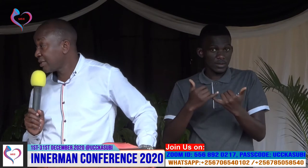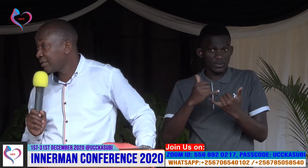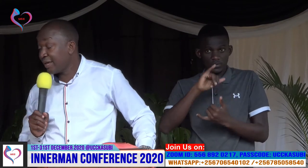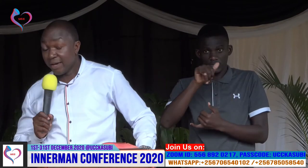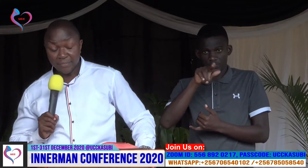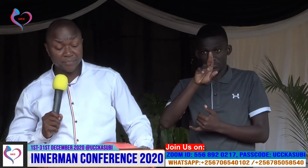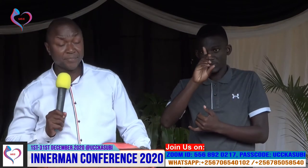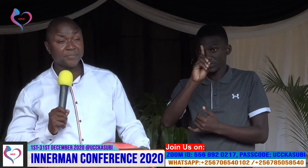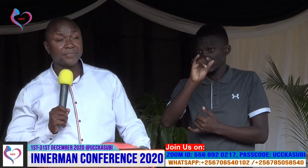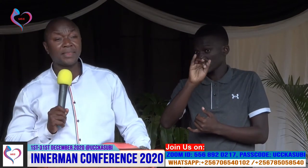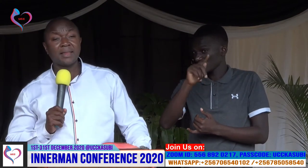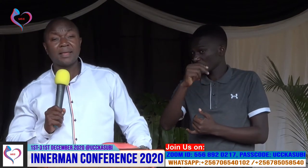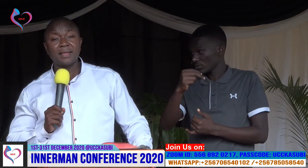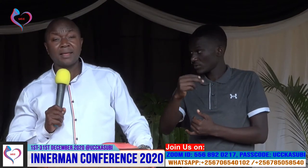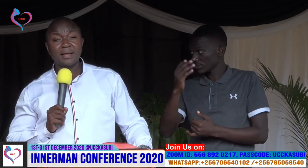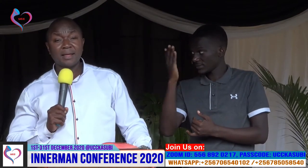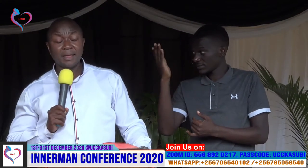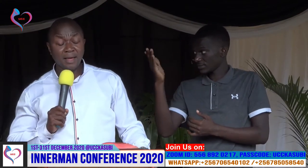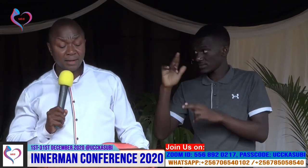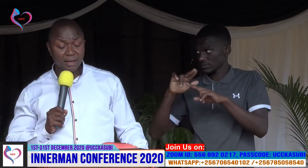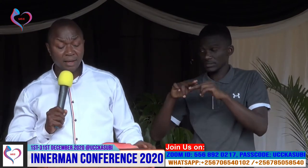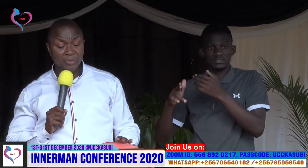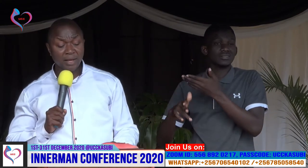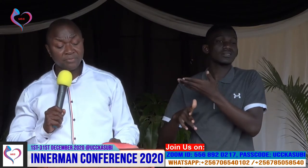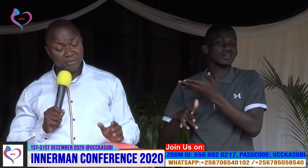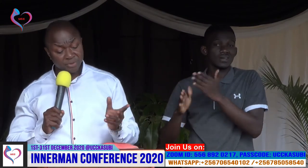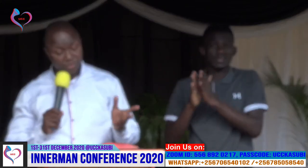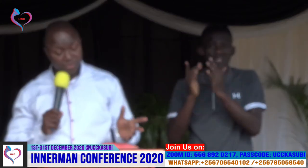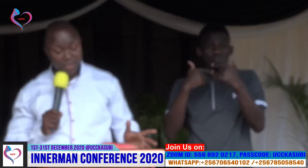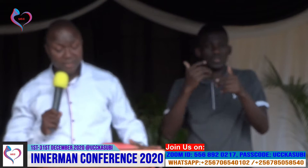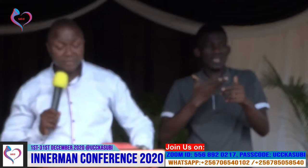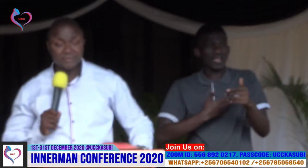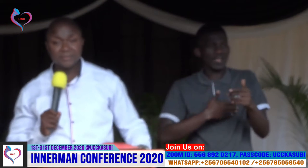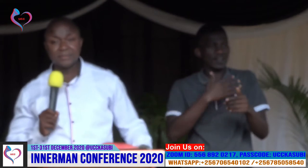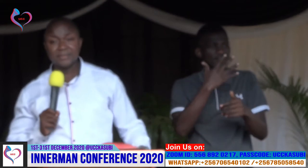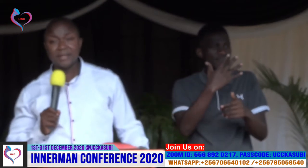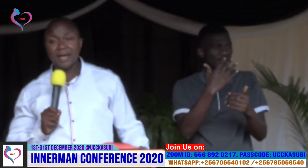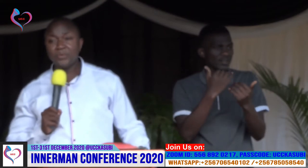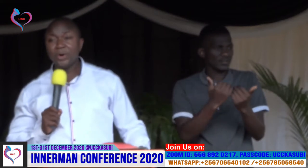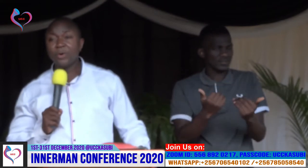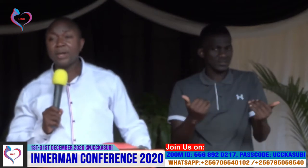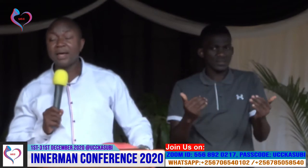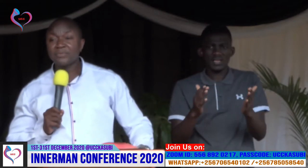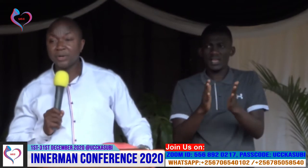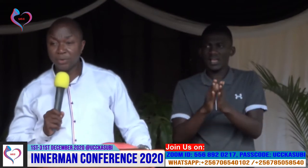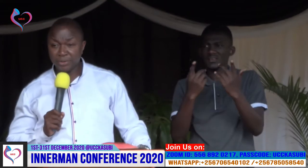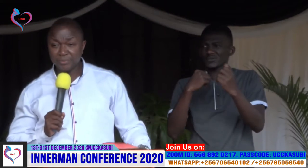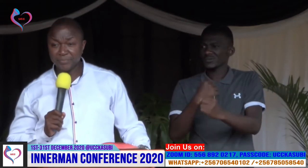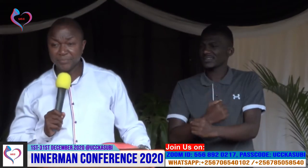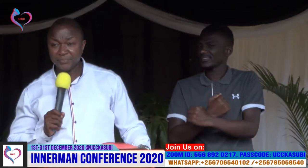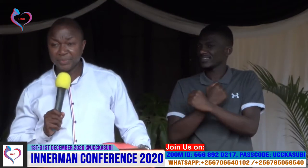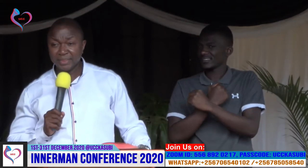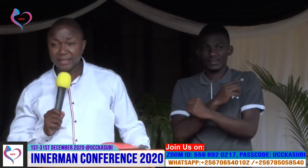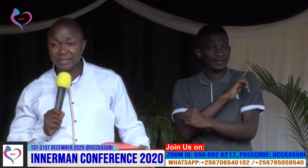Judith, seated there. And we have 5 children. And we all love the Lord.